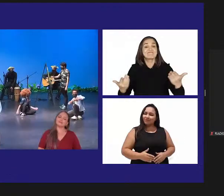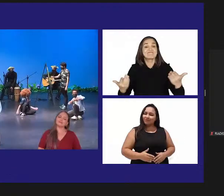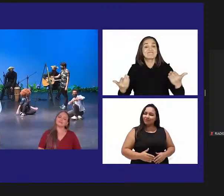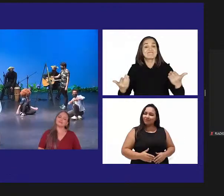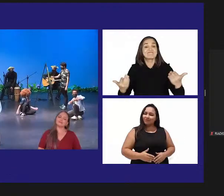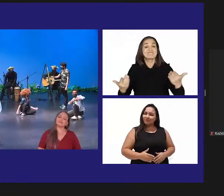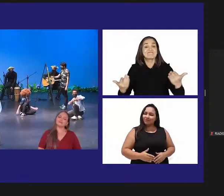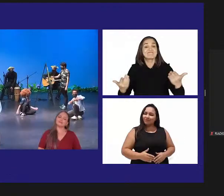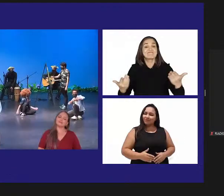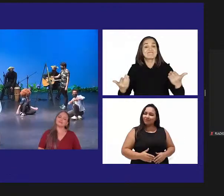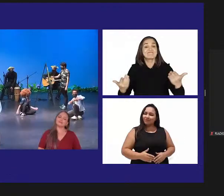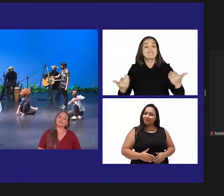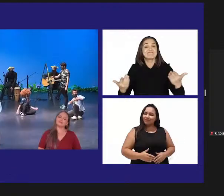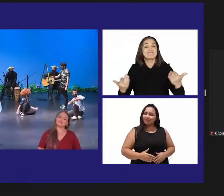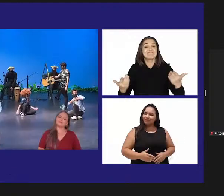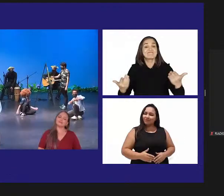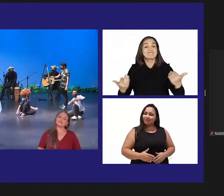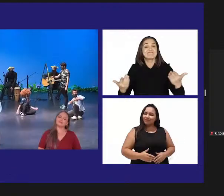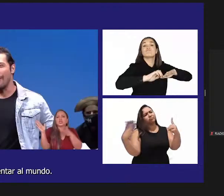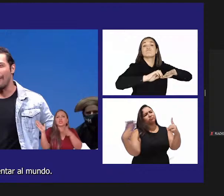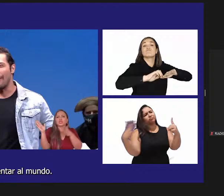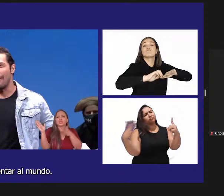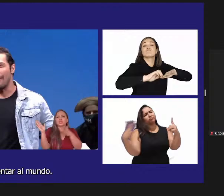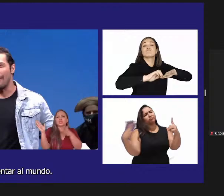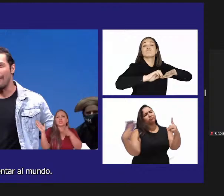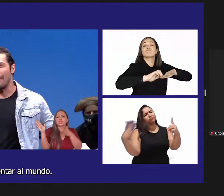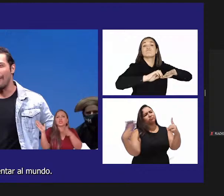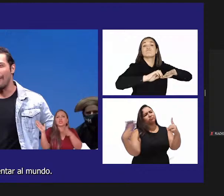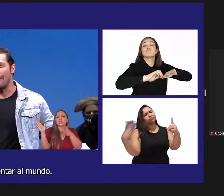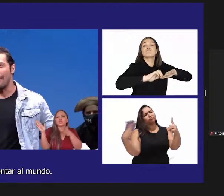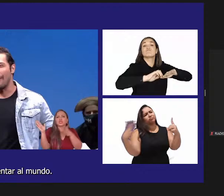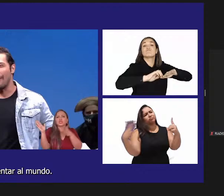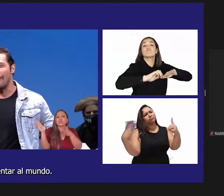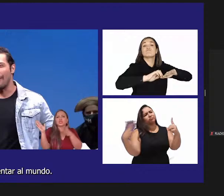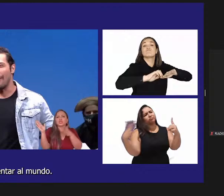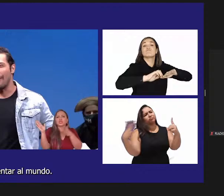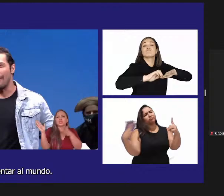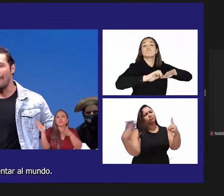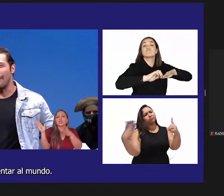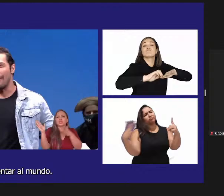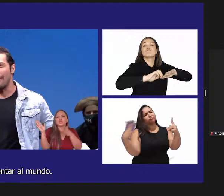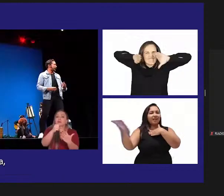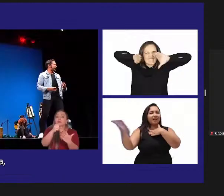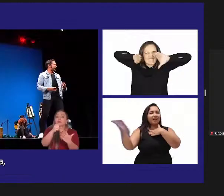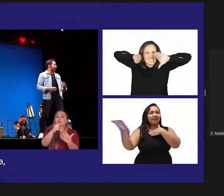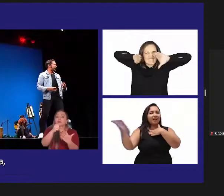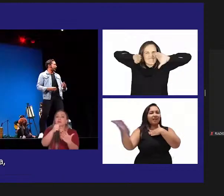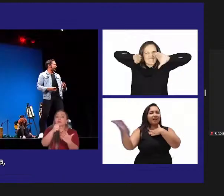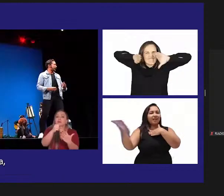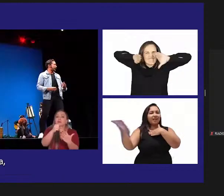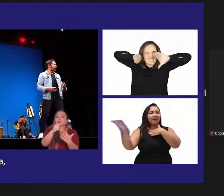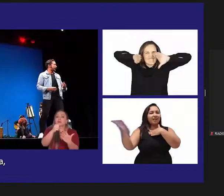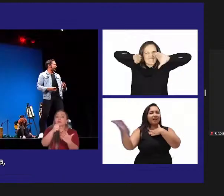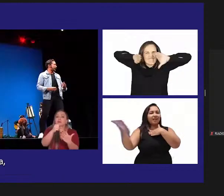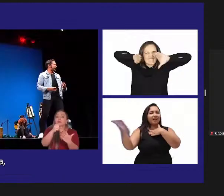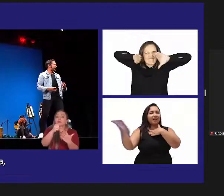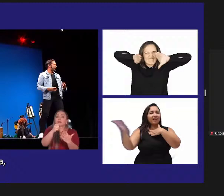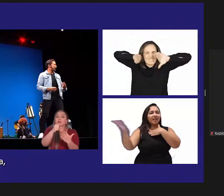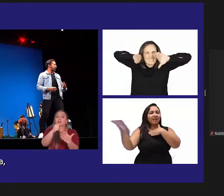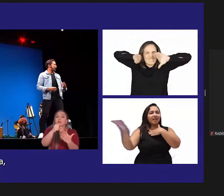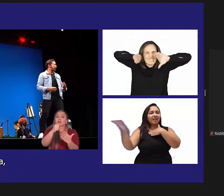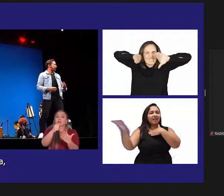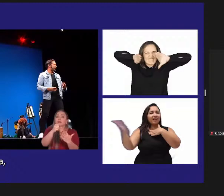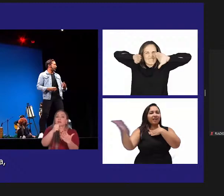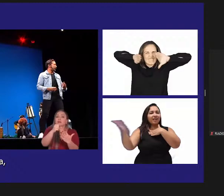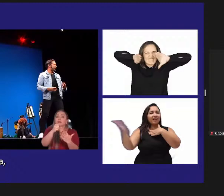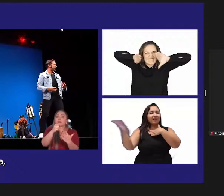i've reached whatever i intend and i will face anyone i will have to face is not as easy as it sounds but